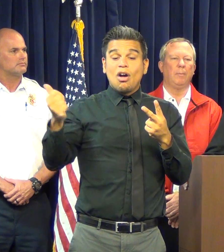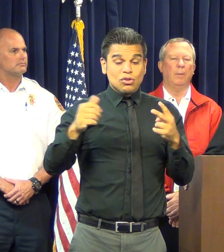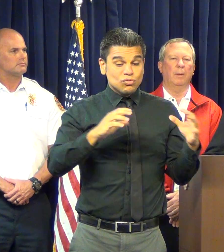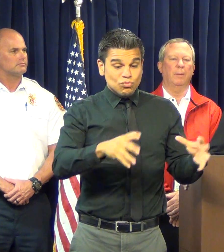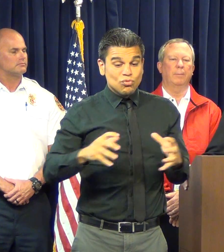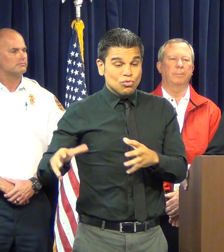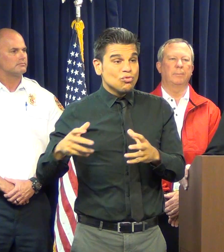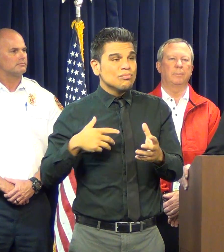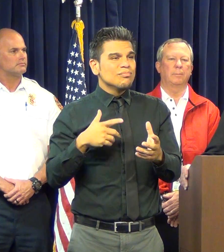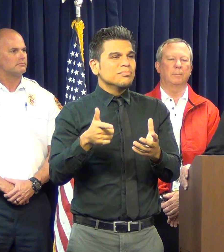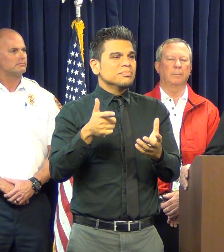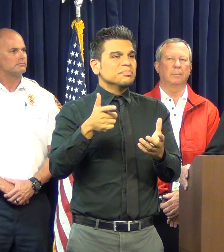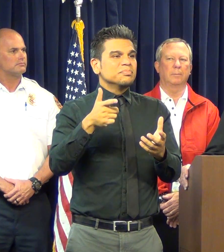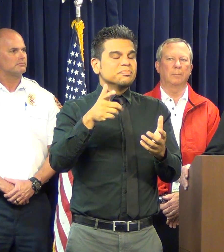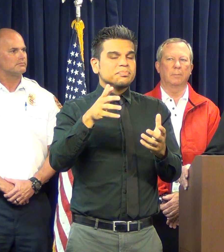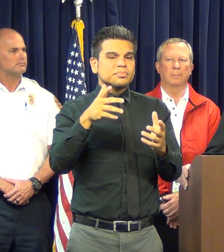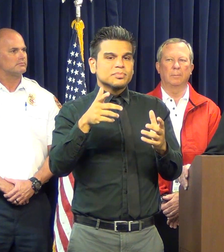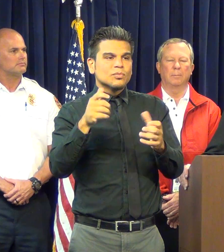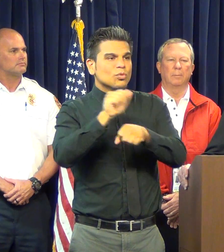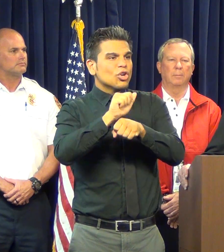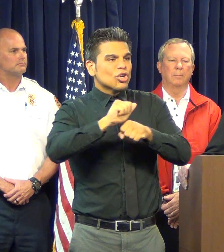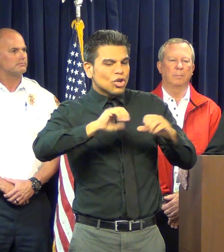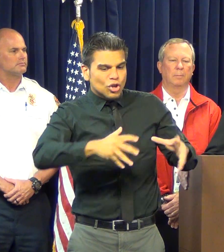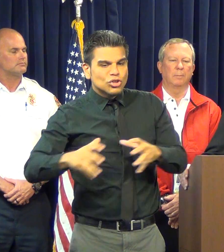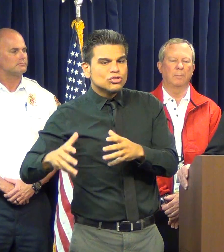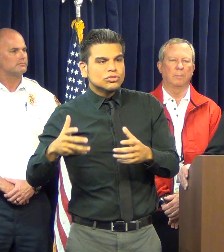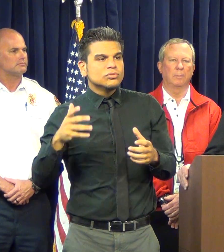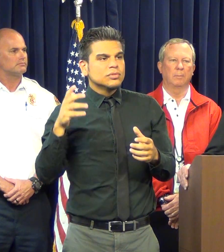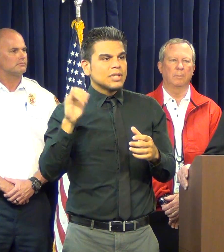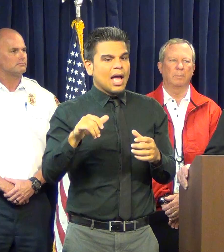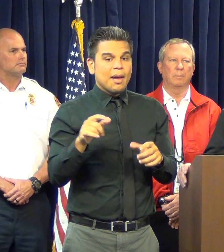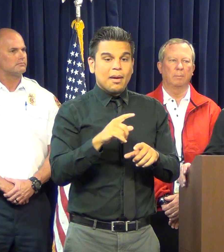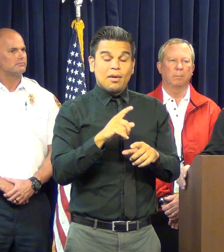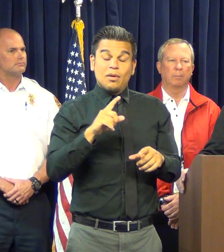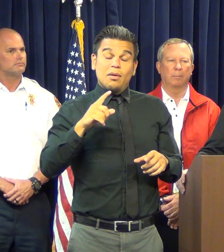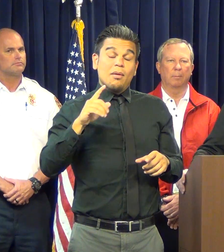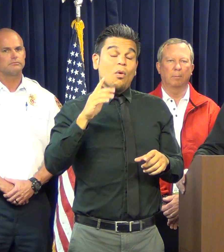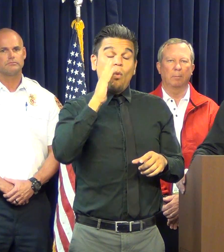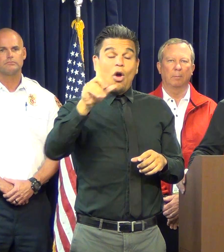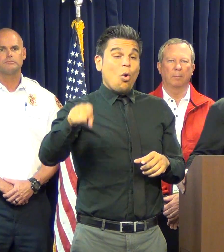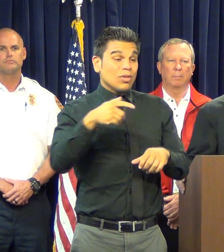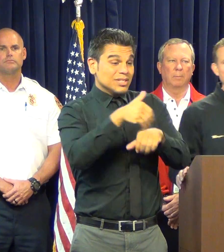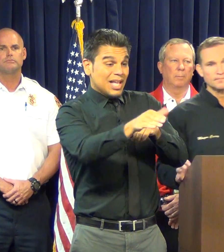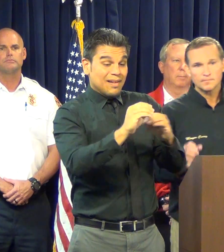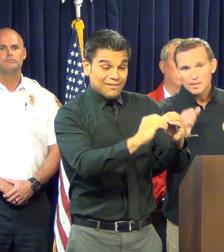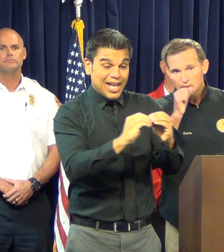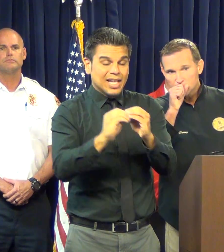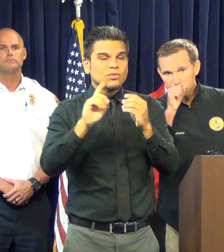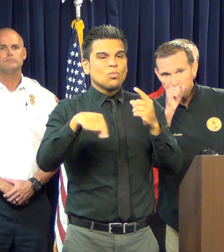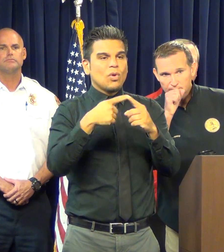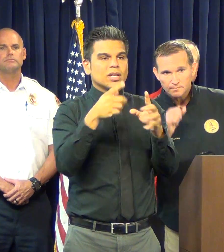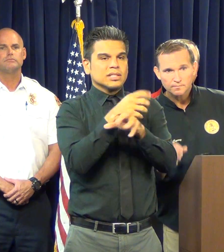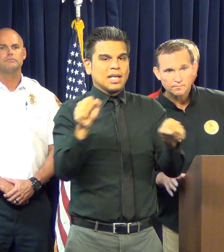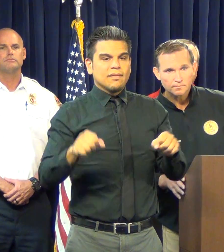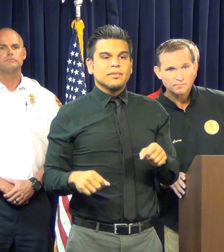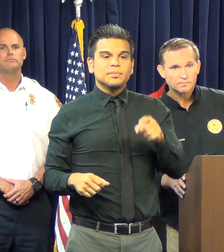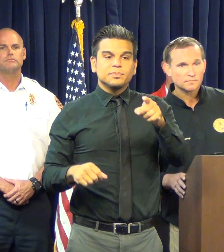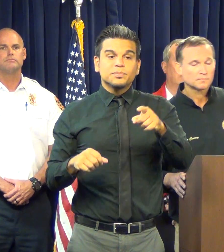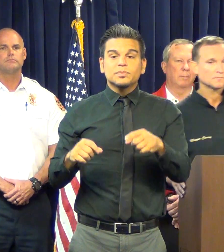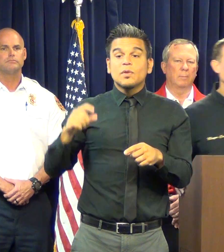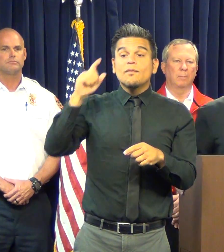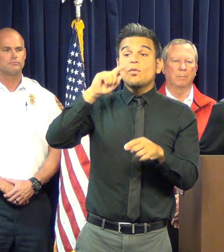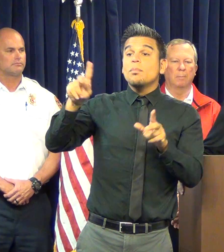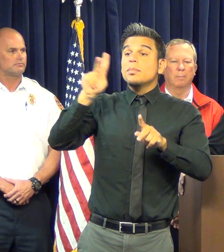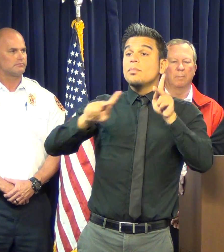not send those men and women out in unsafe conditions. For people who did not evacuate, what should they be doing